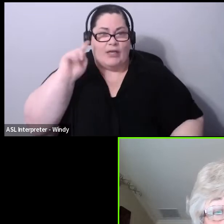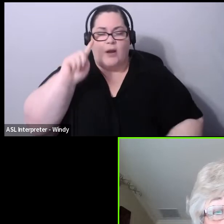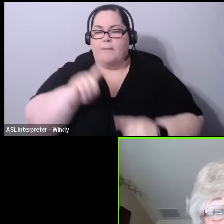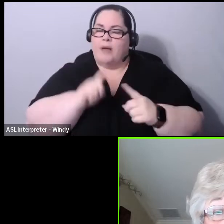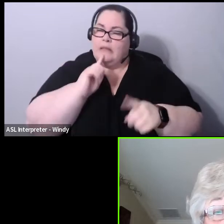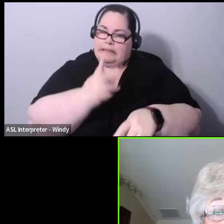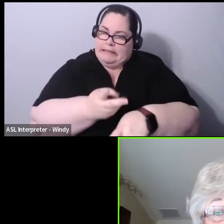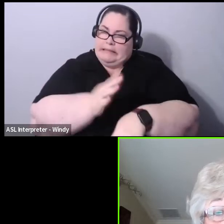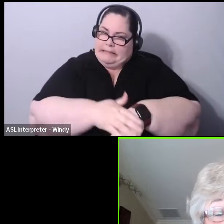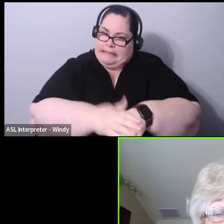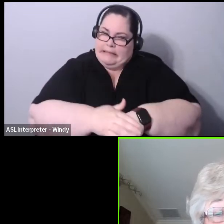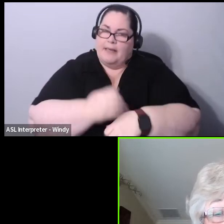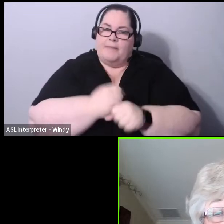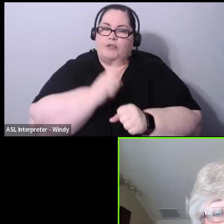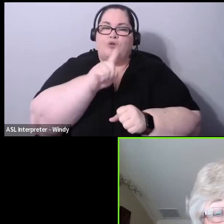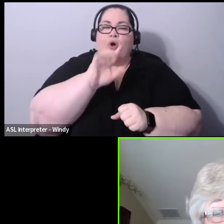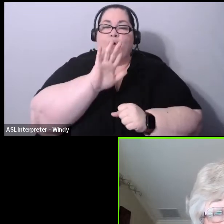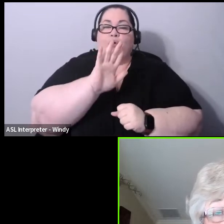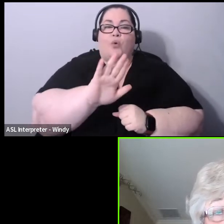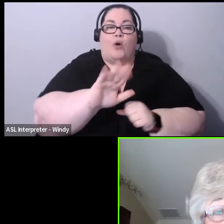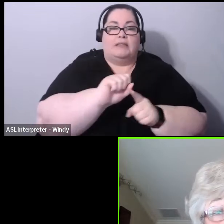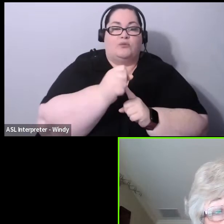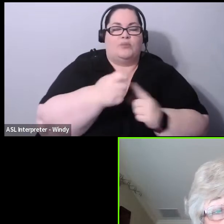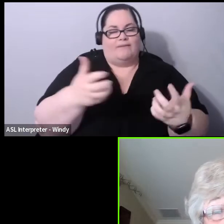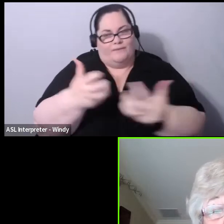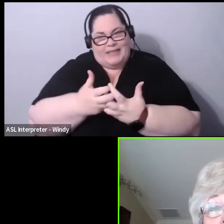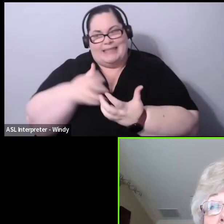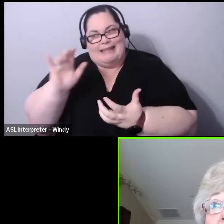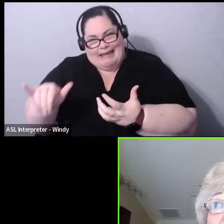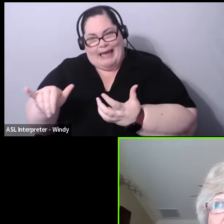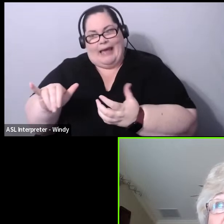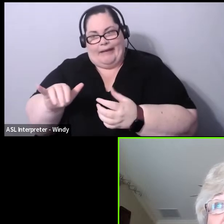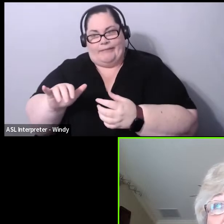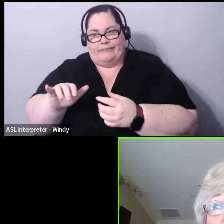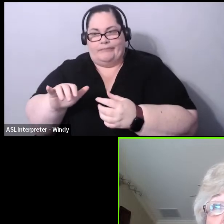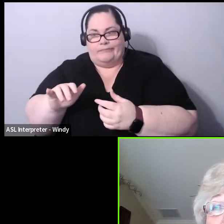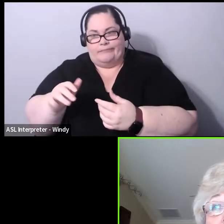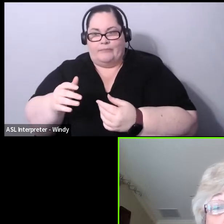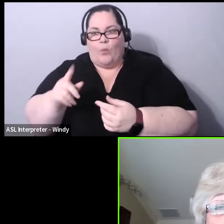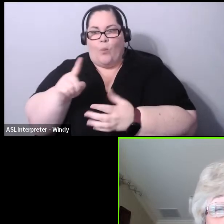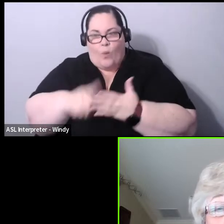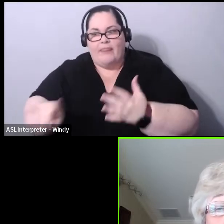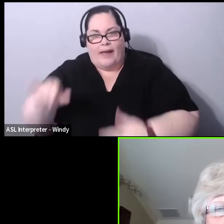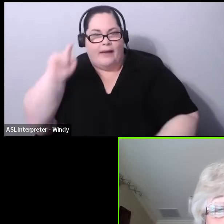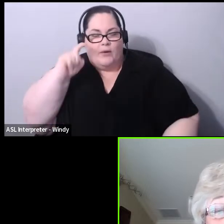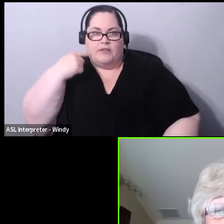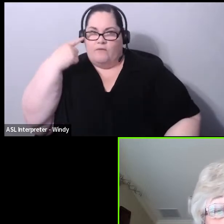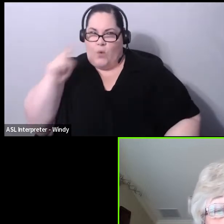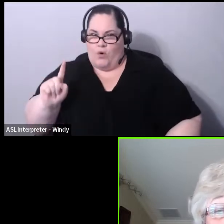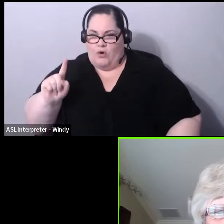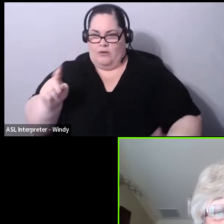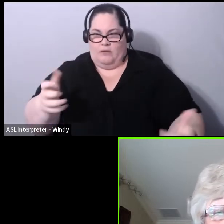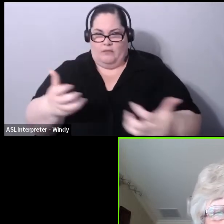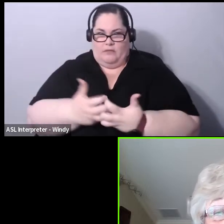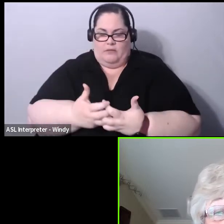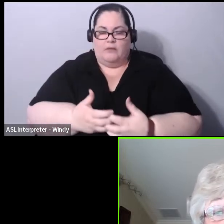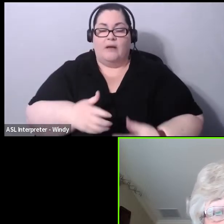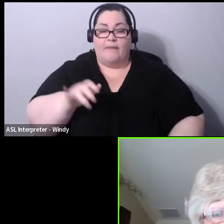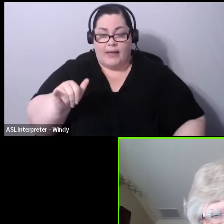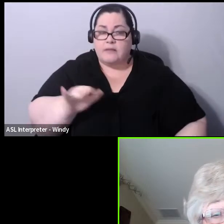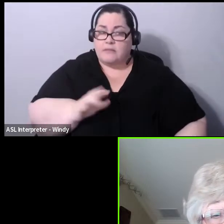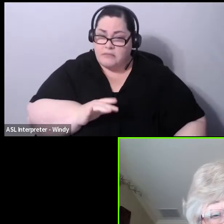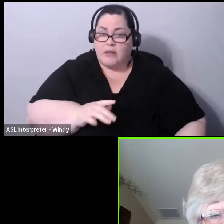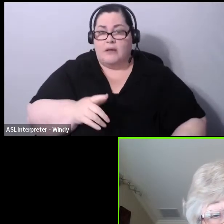and fit the parameters. So I think education is really important. I think it's a true boon for people